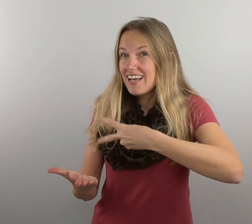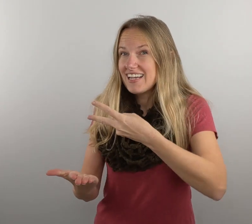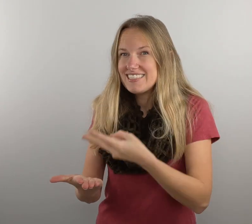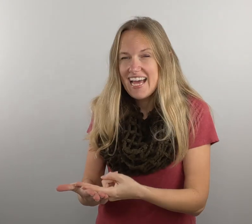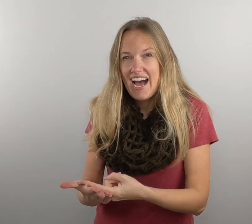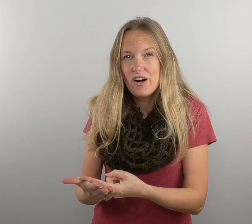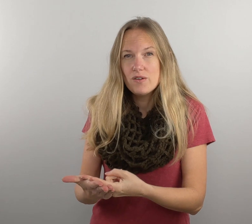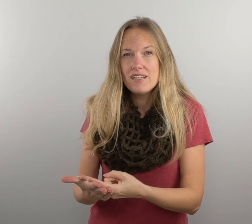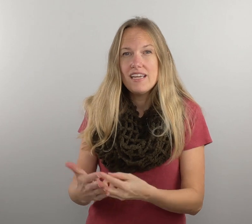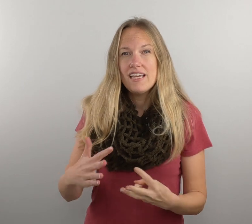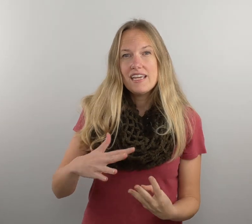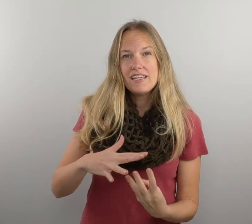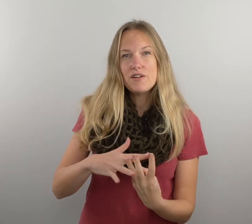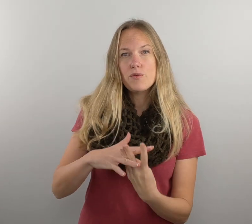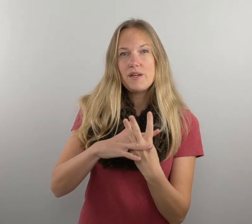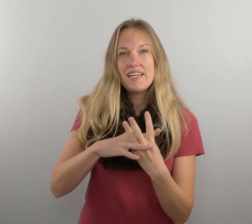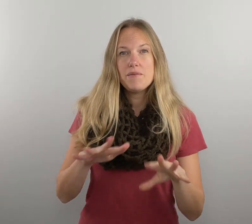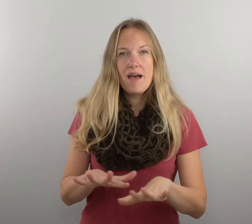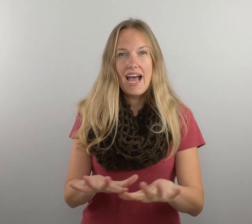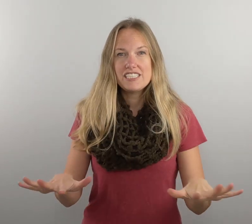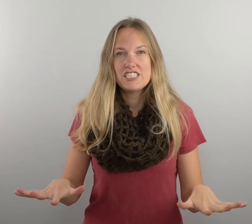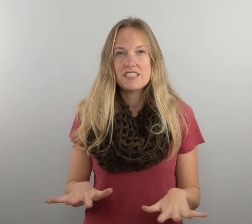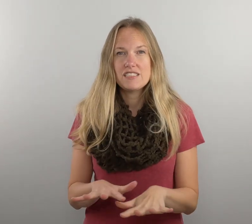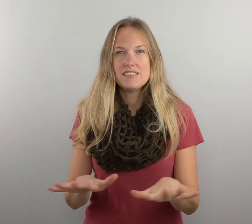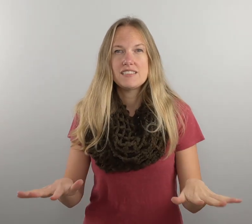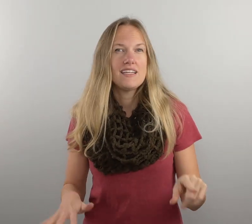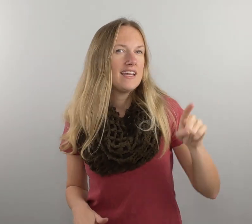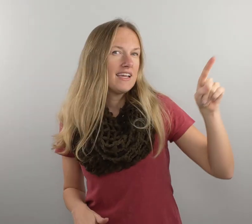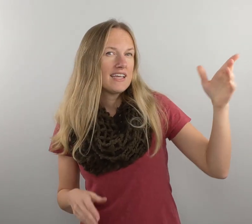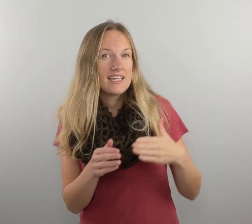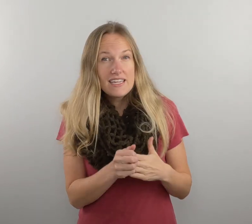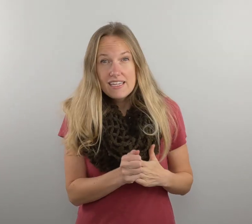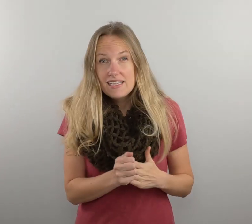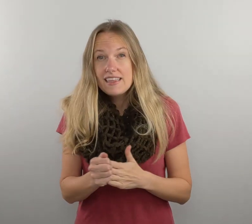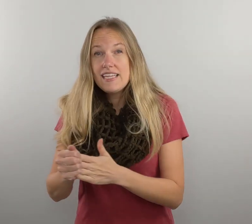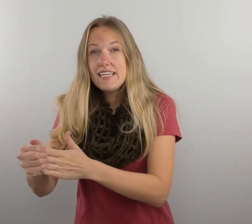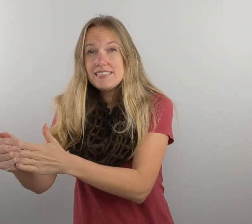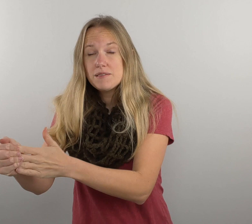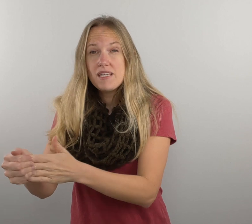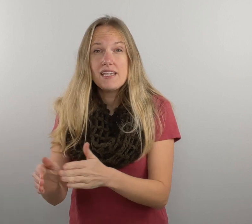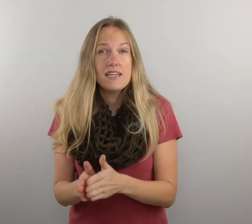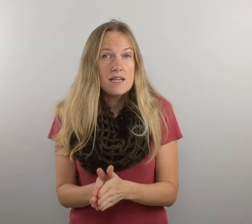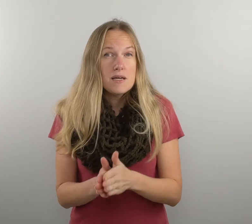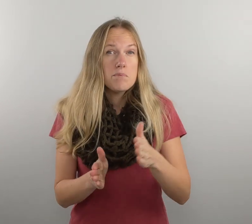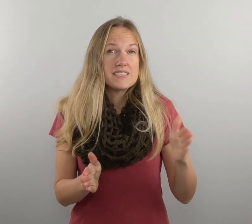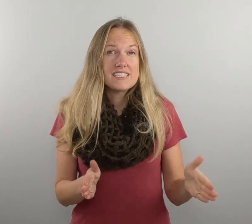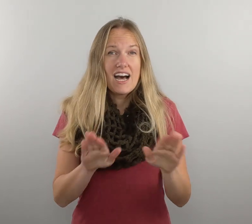lie down in green pastures. He leads me